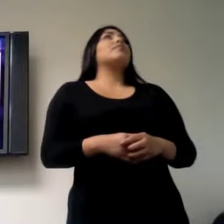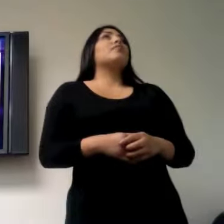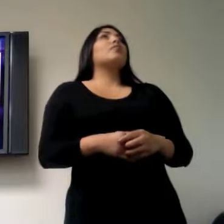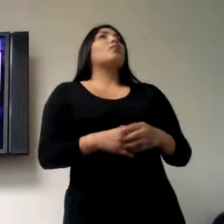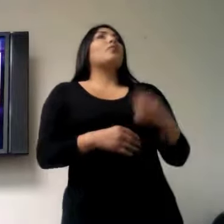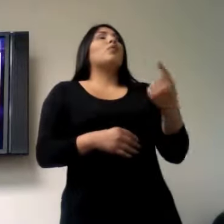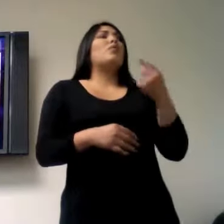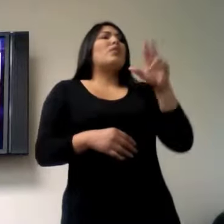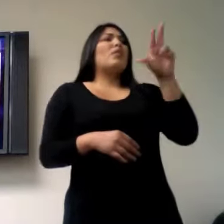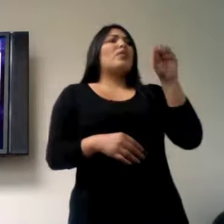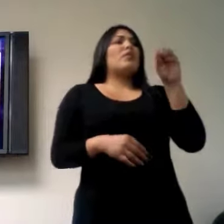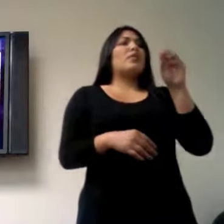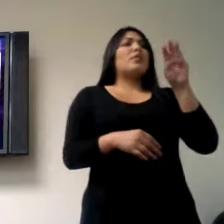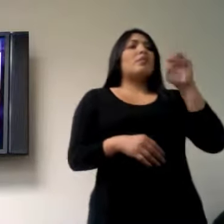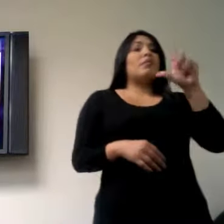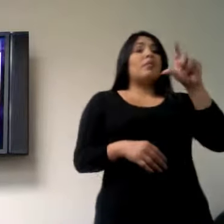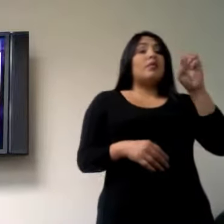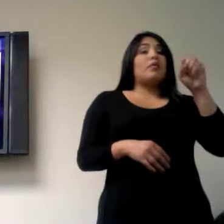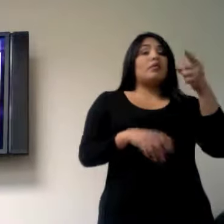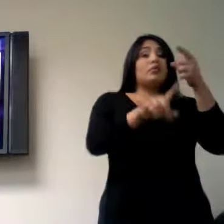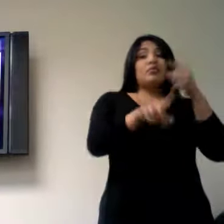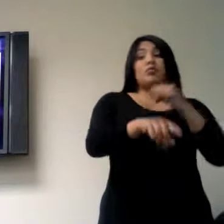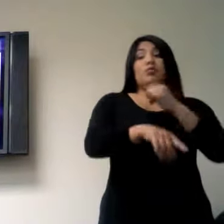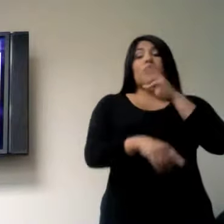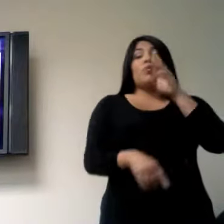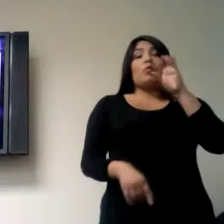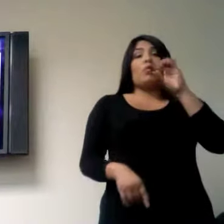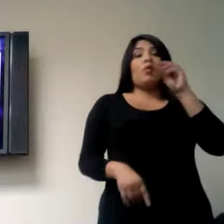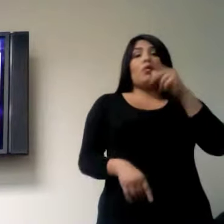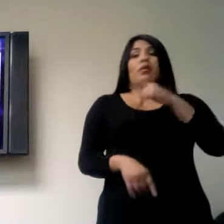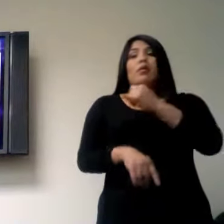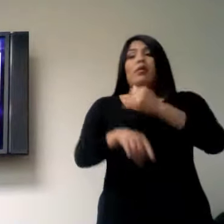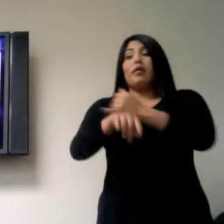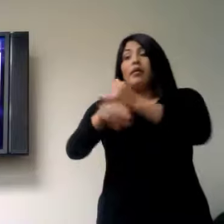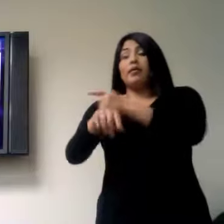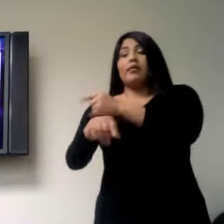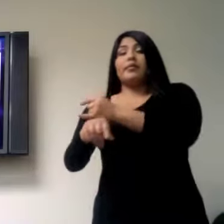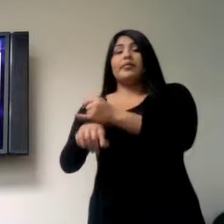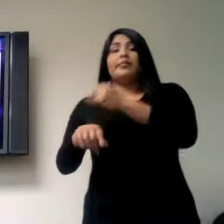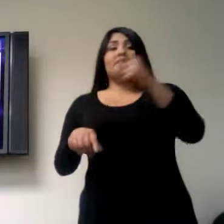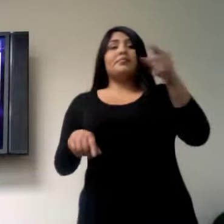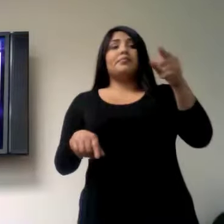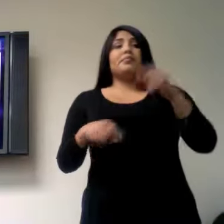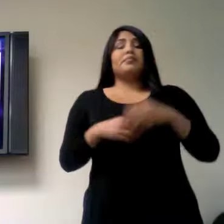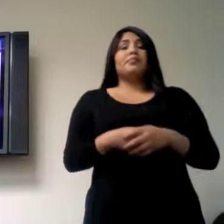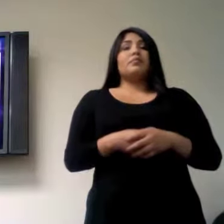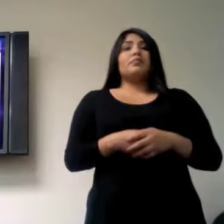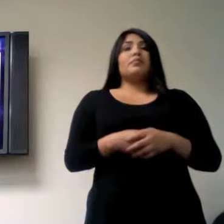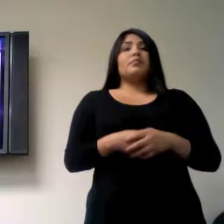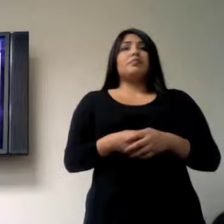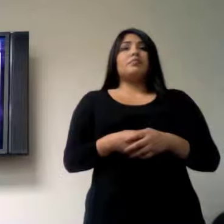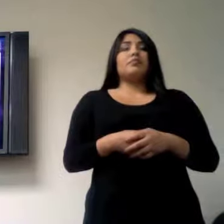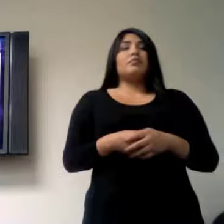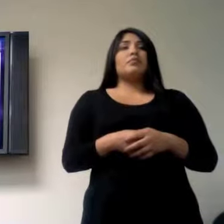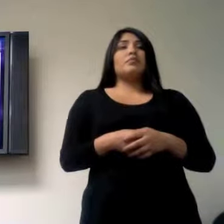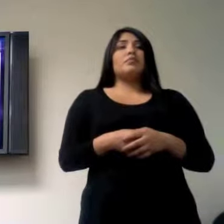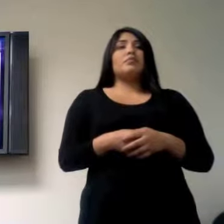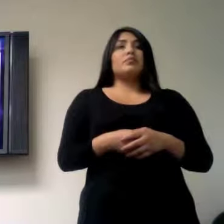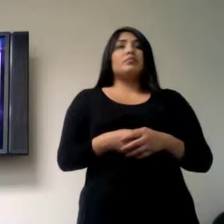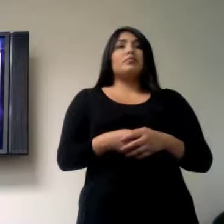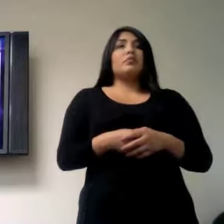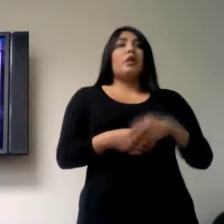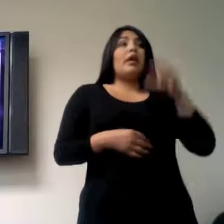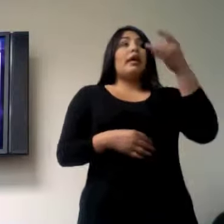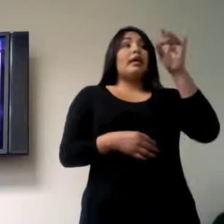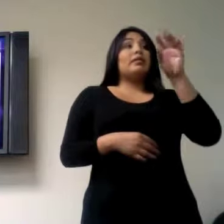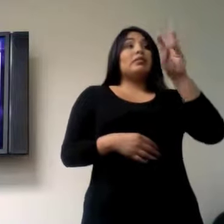30 miles downriver from Rock Island. On the 19th of January, 1864, the Graybeards